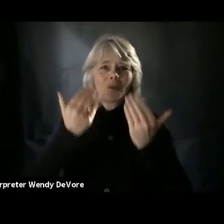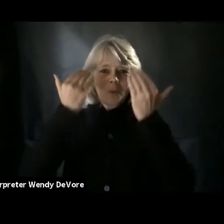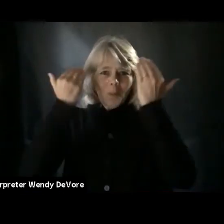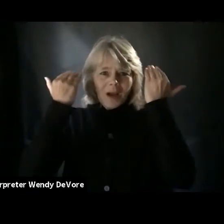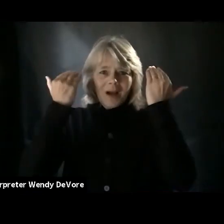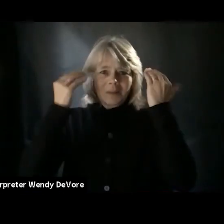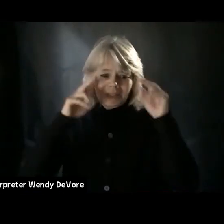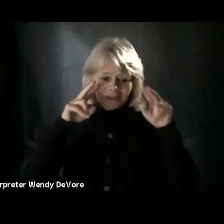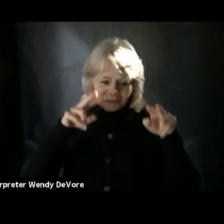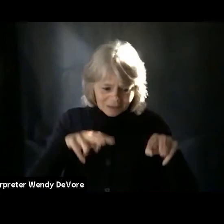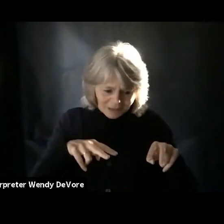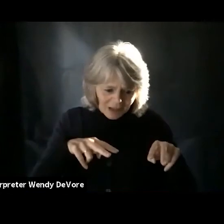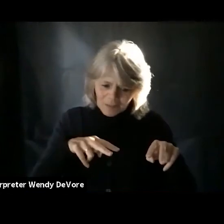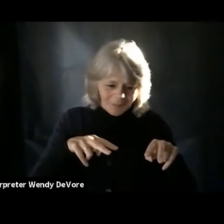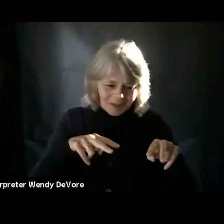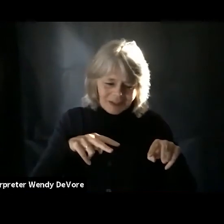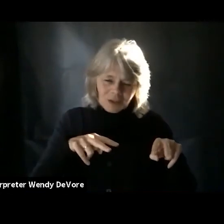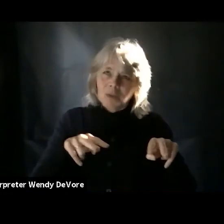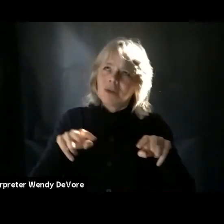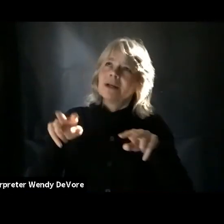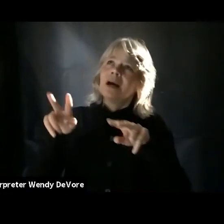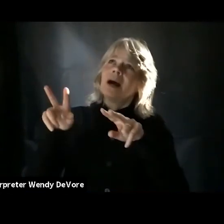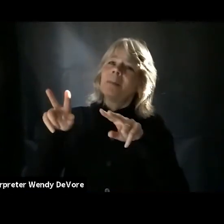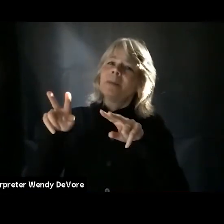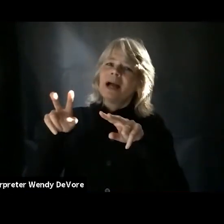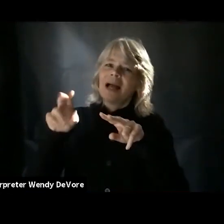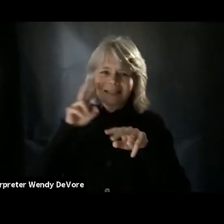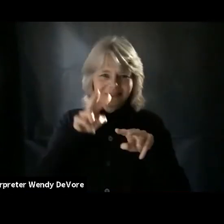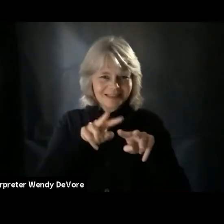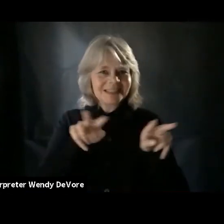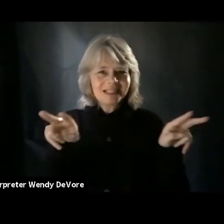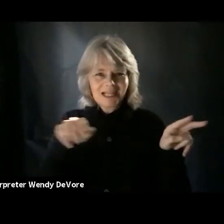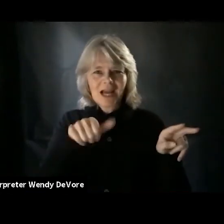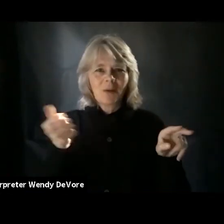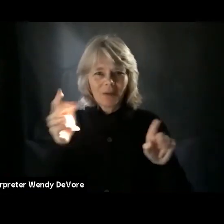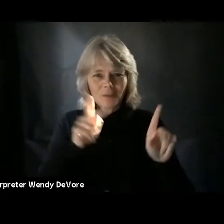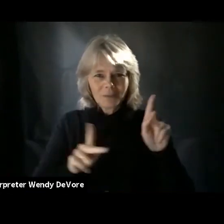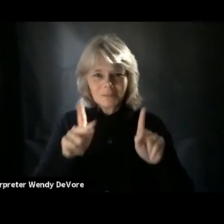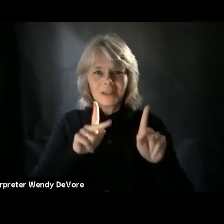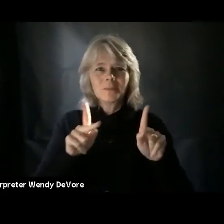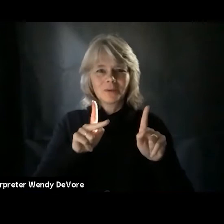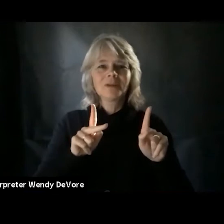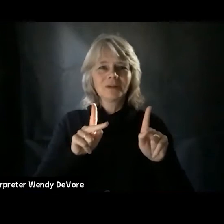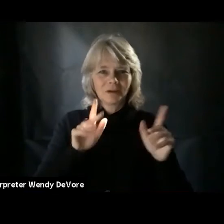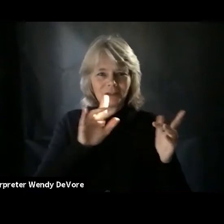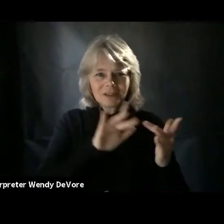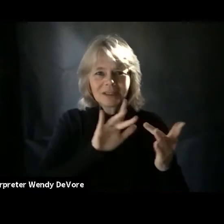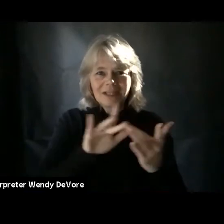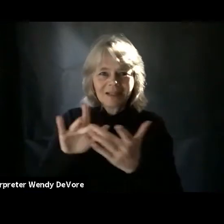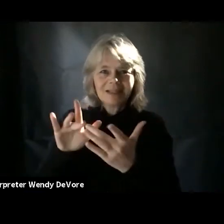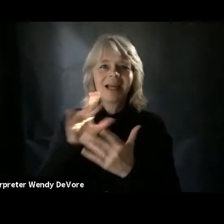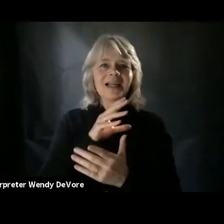and notice how others are reaching out and caring for the world.